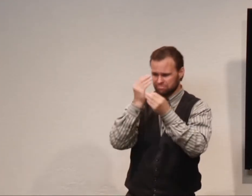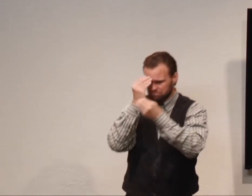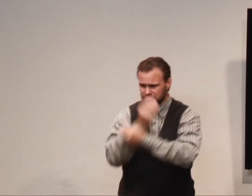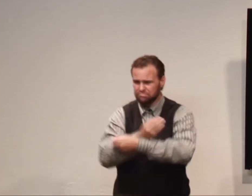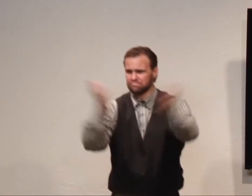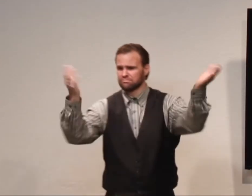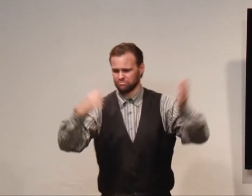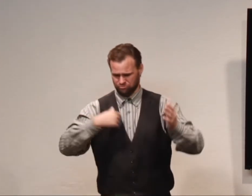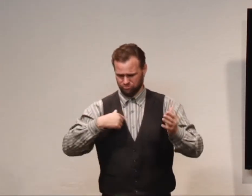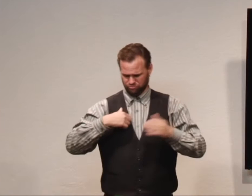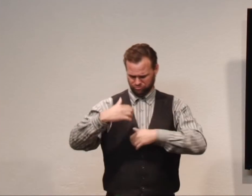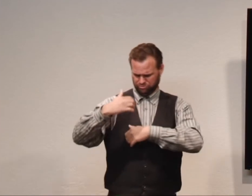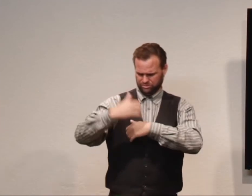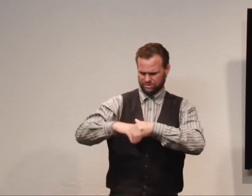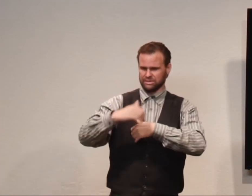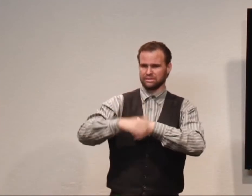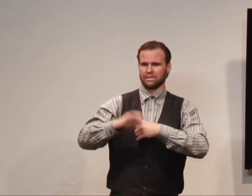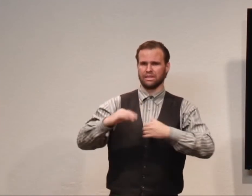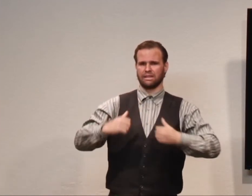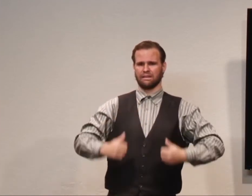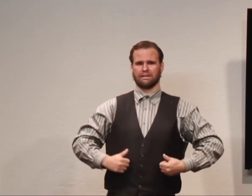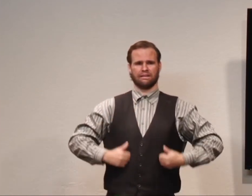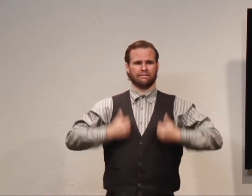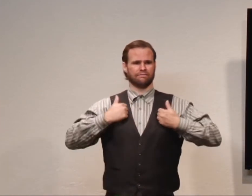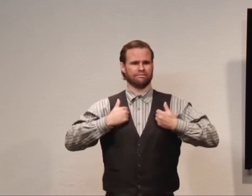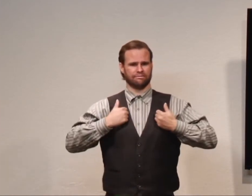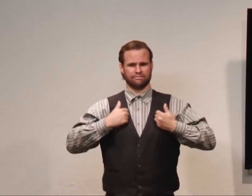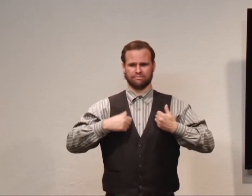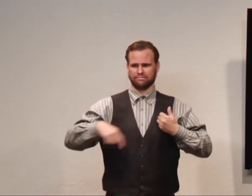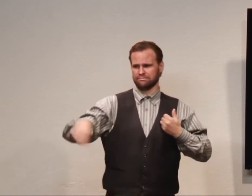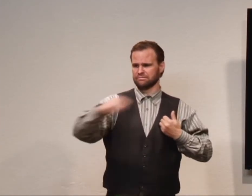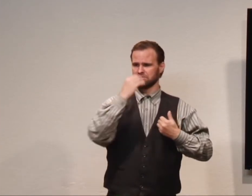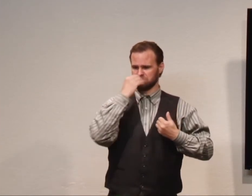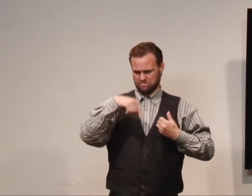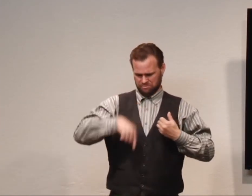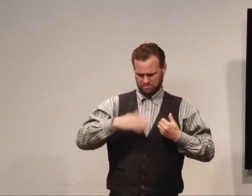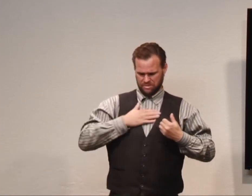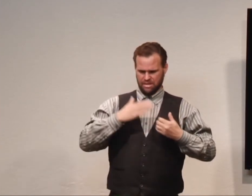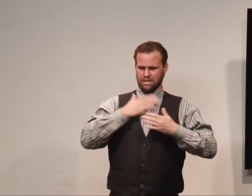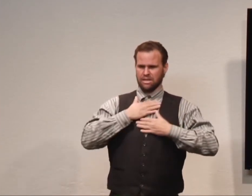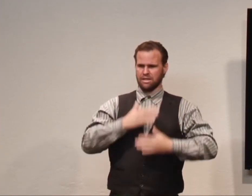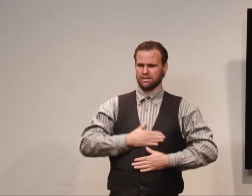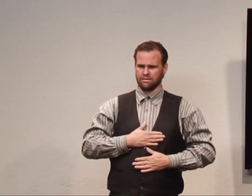thirst. Jesus also says, I am the light of the world.